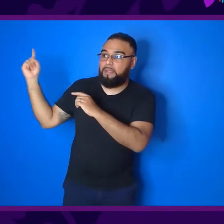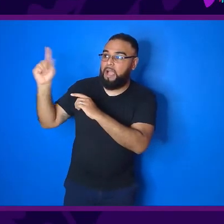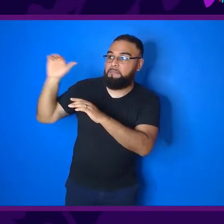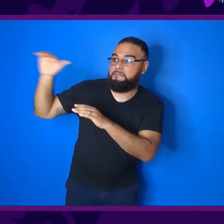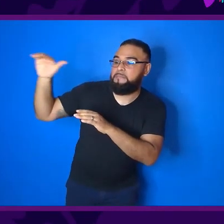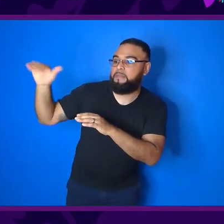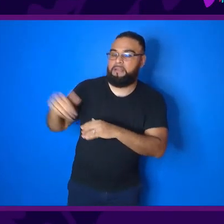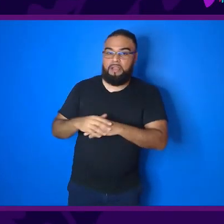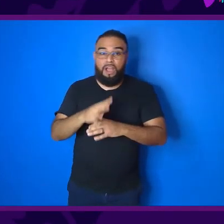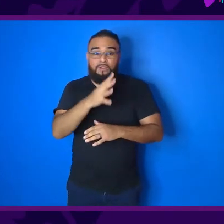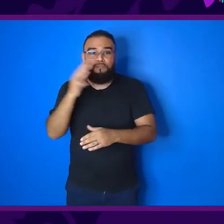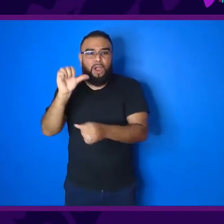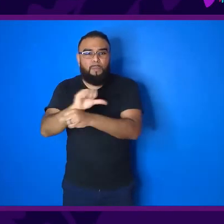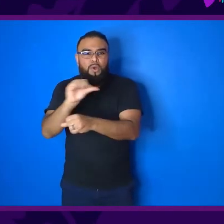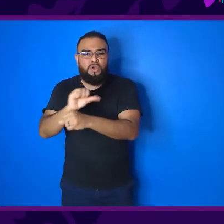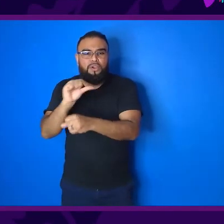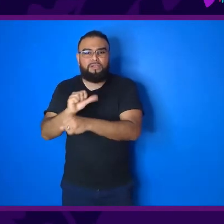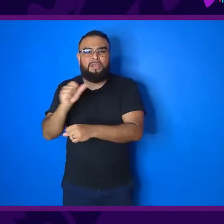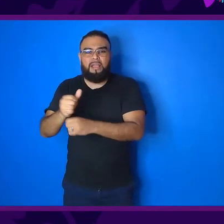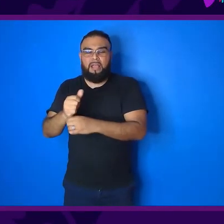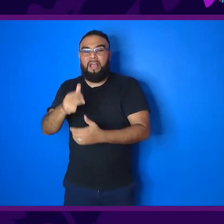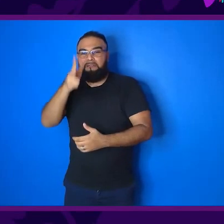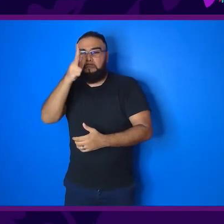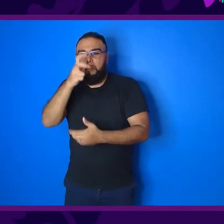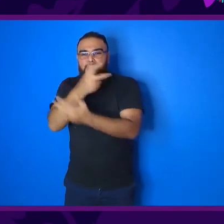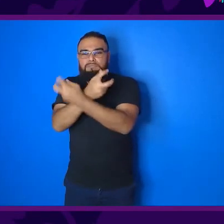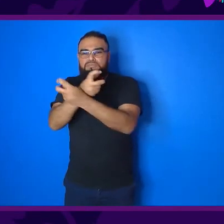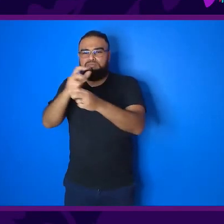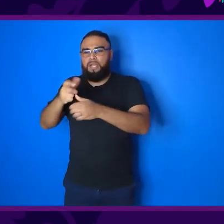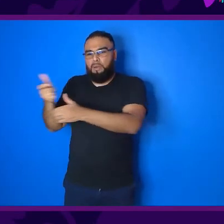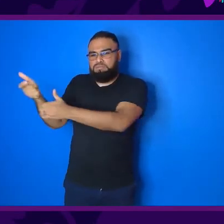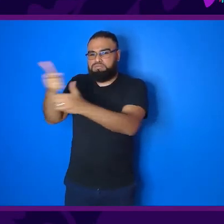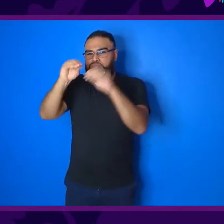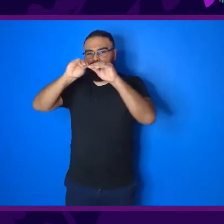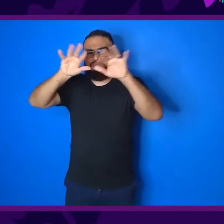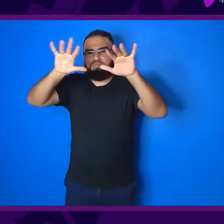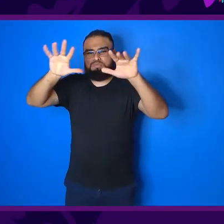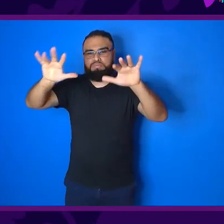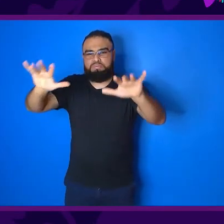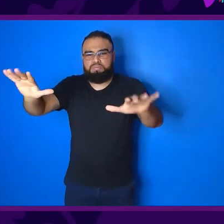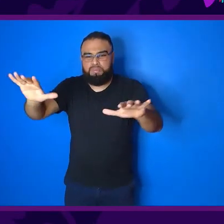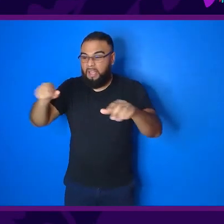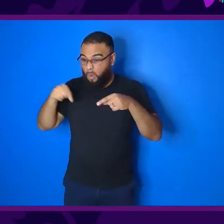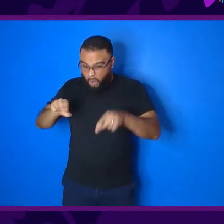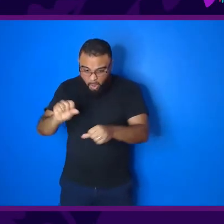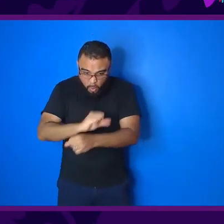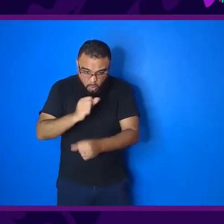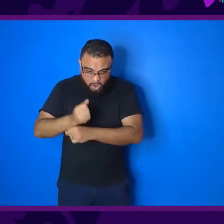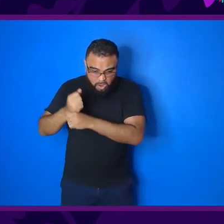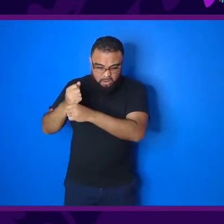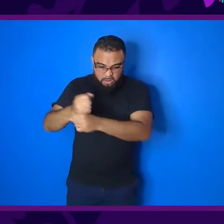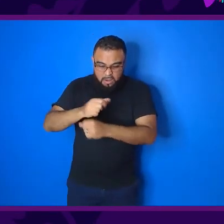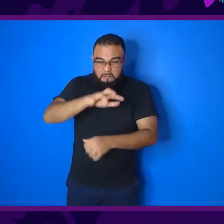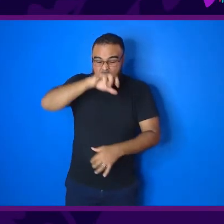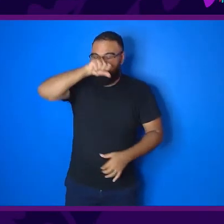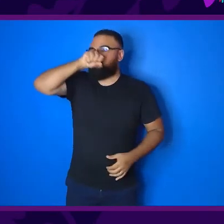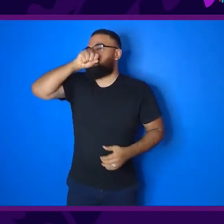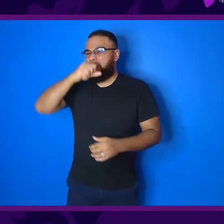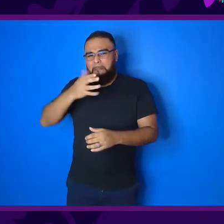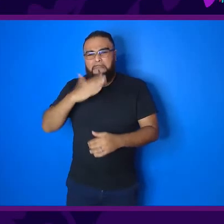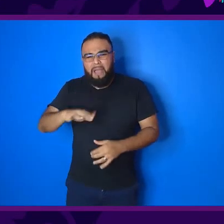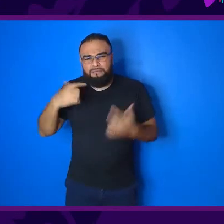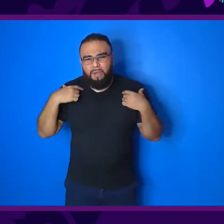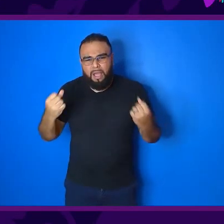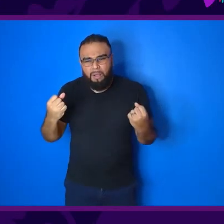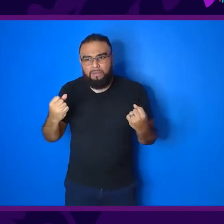with pesticides as they were spraying on, the farms. We had